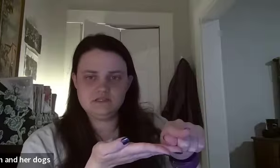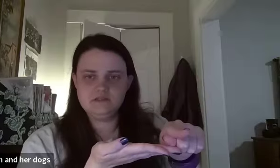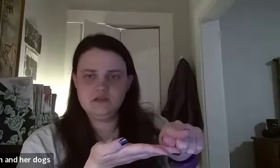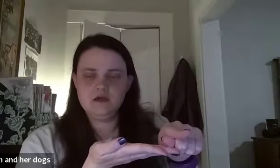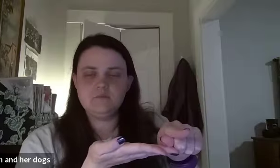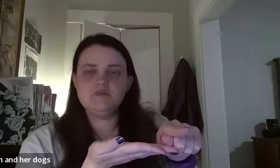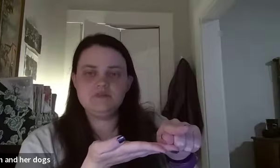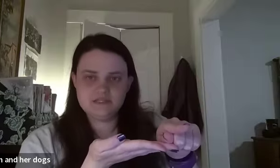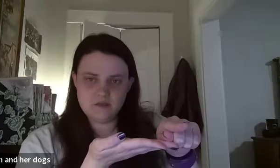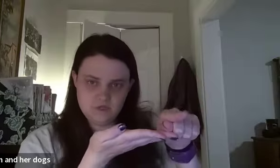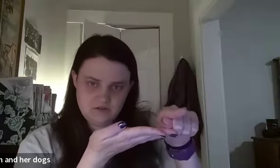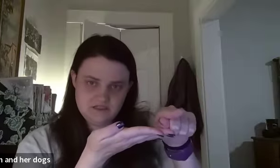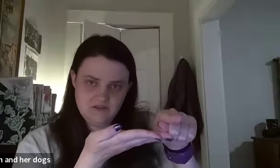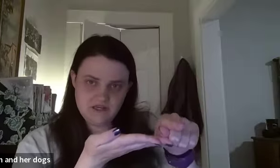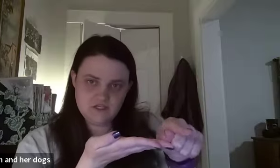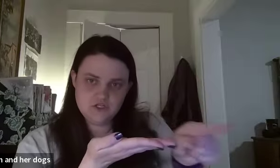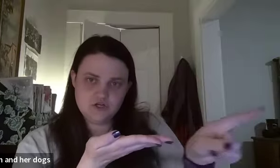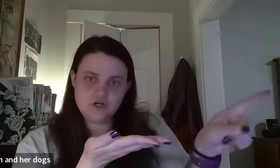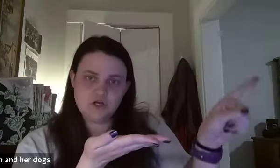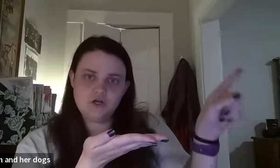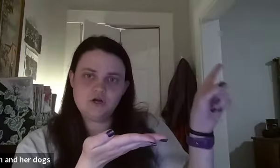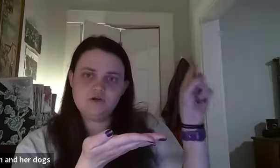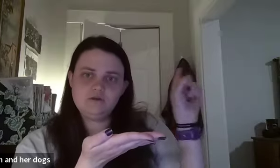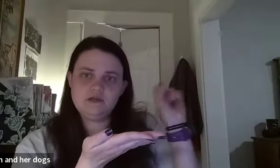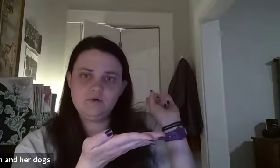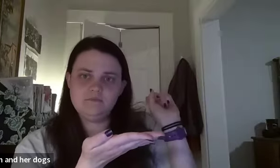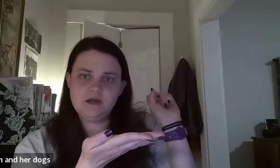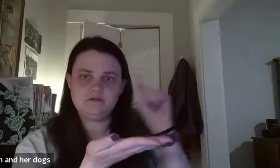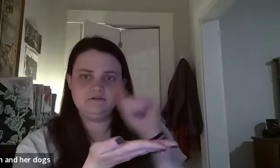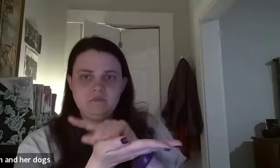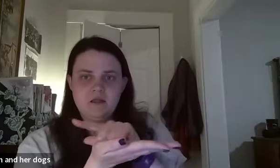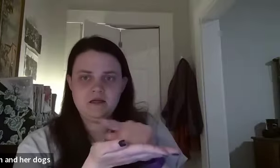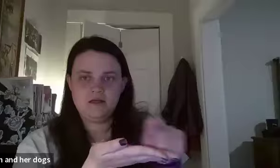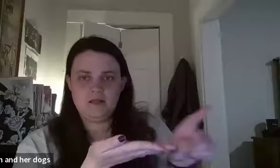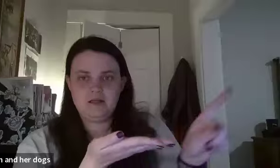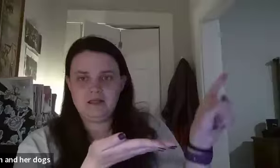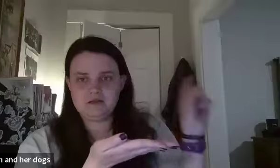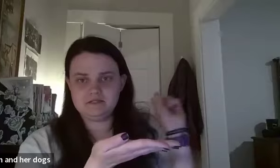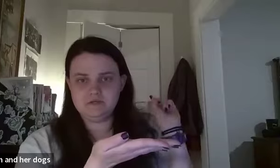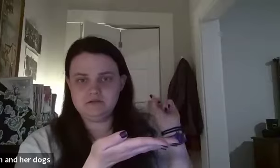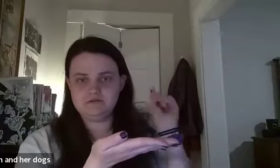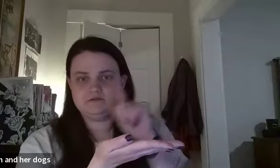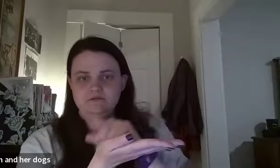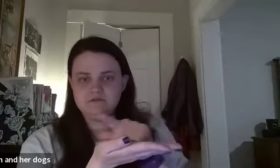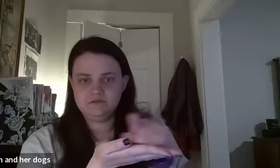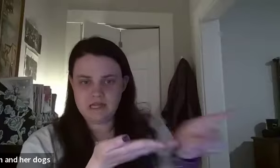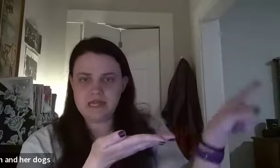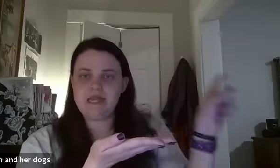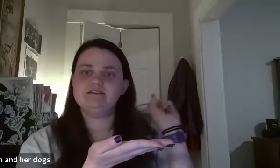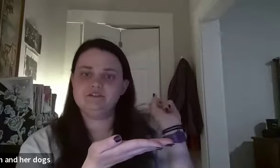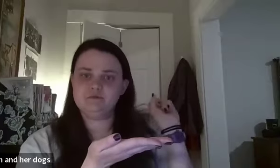across, but this time when you get to the end, you're going to curl it and point back. Last week, last